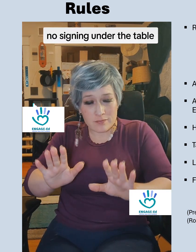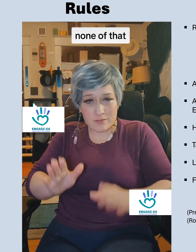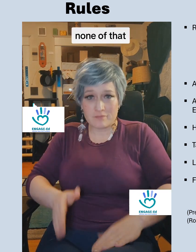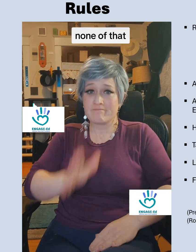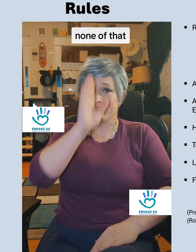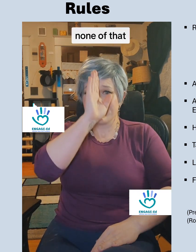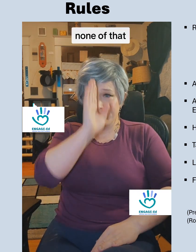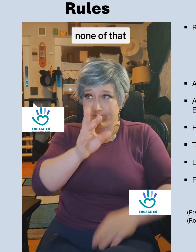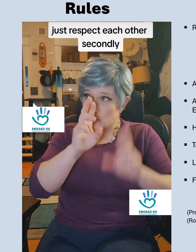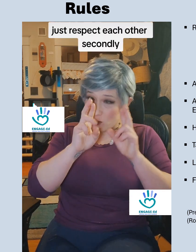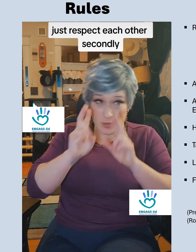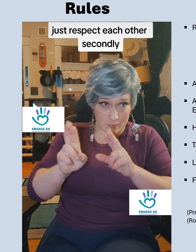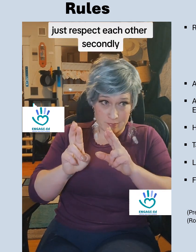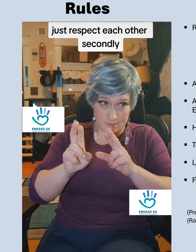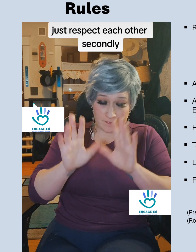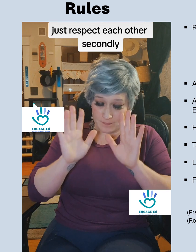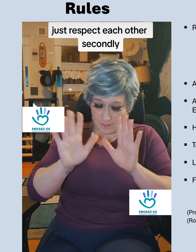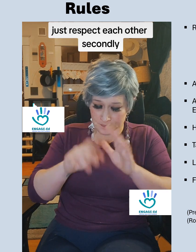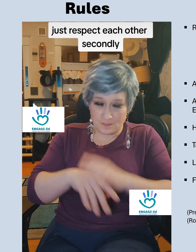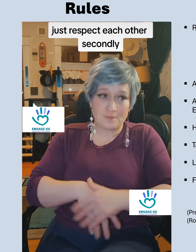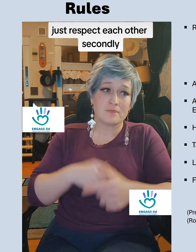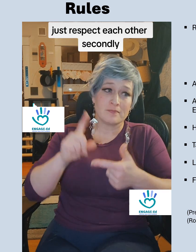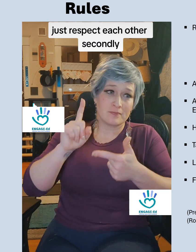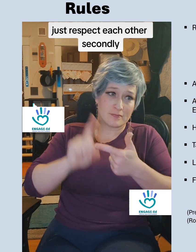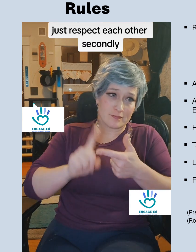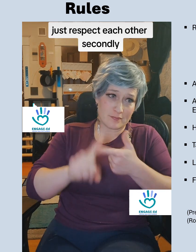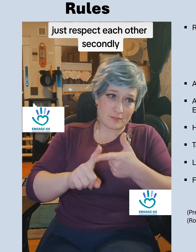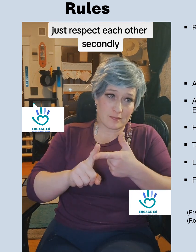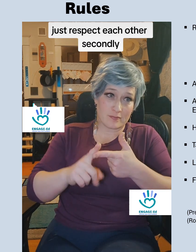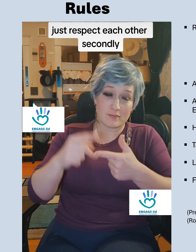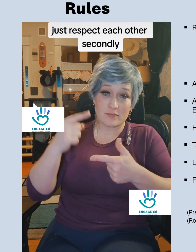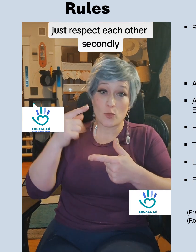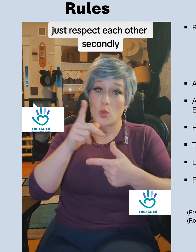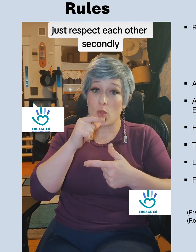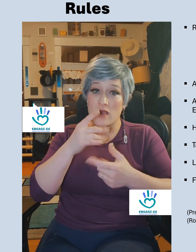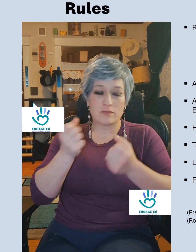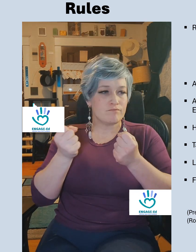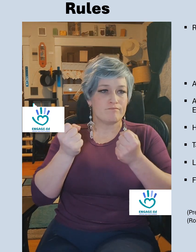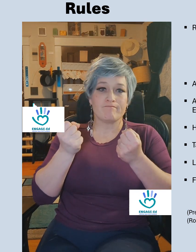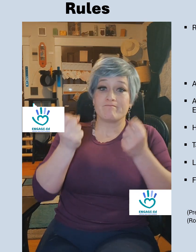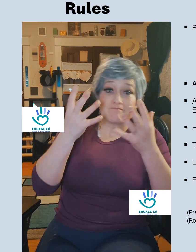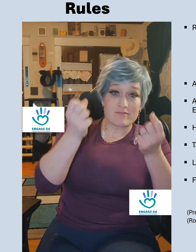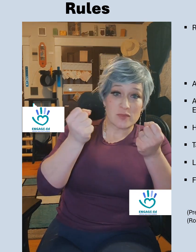table, none of that. Just respect each other. Secondly,